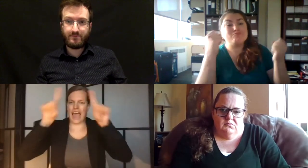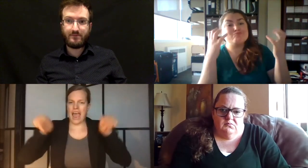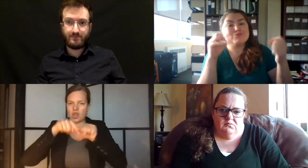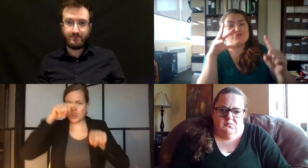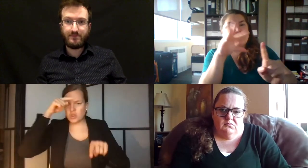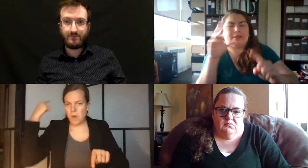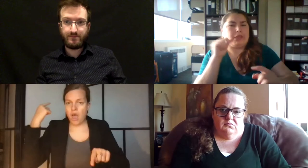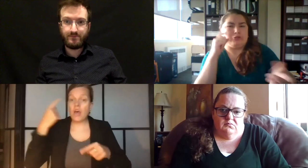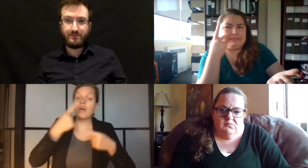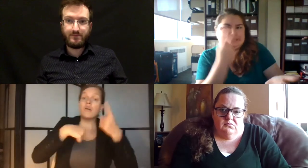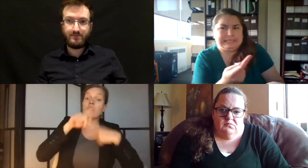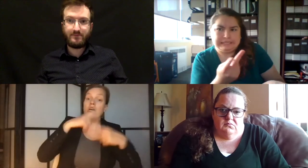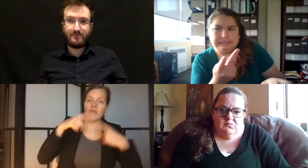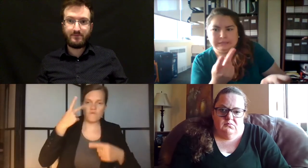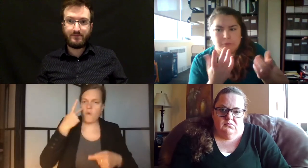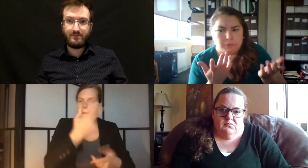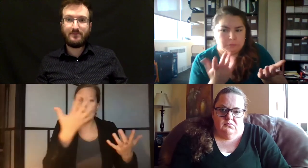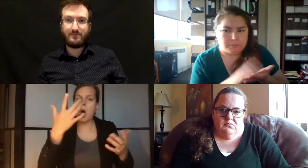that the interpreters,